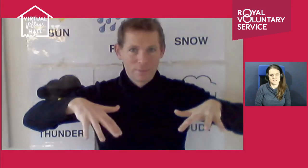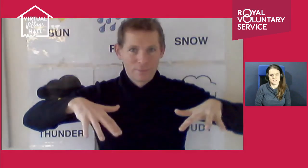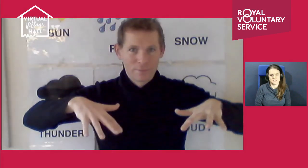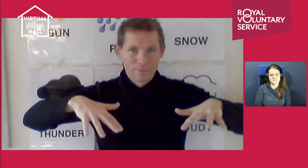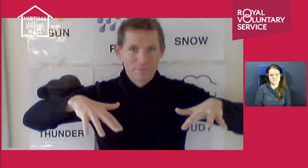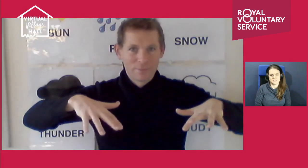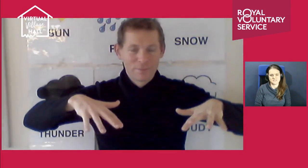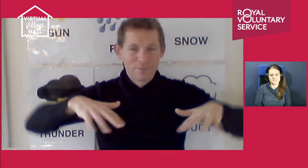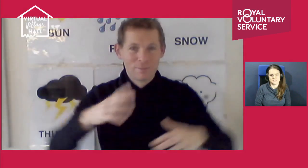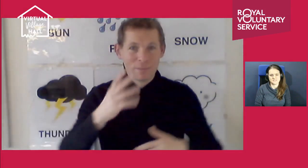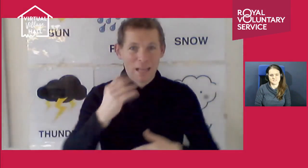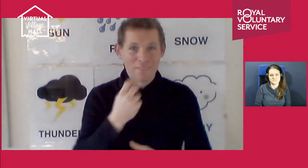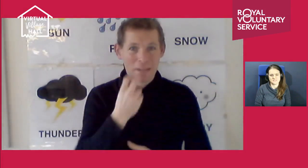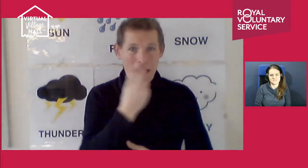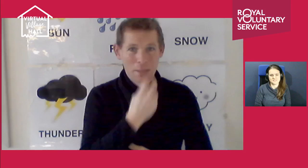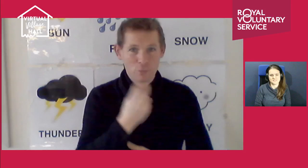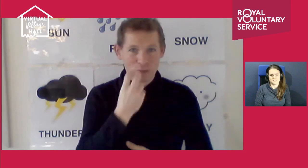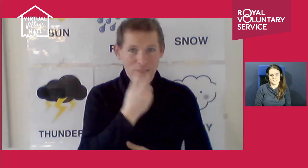rain.